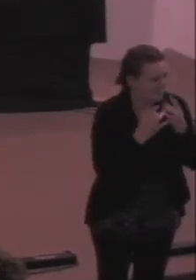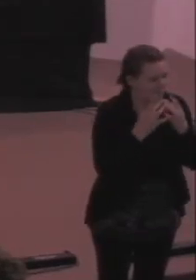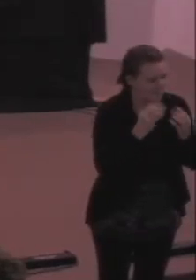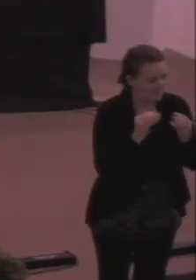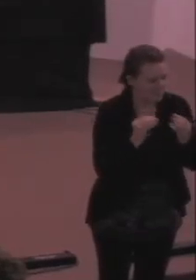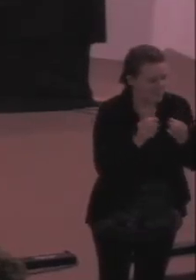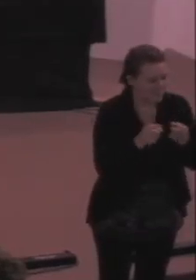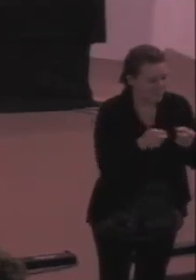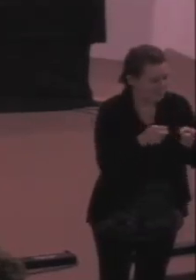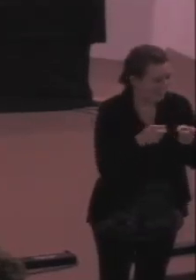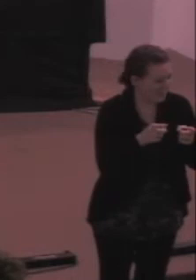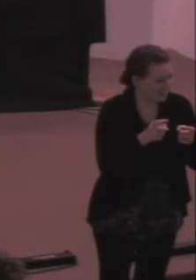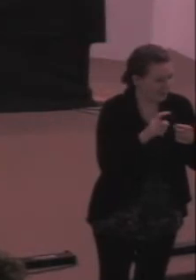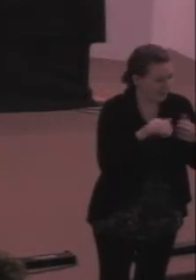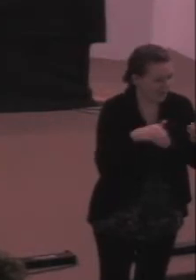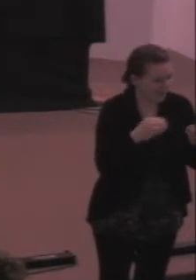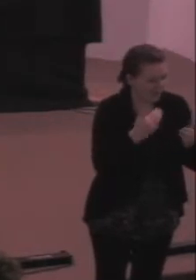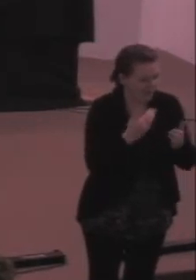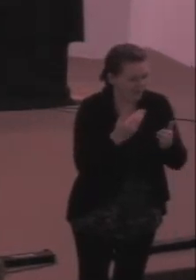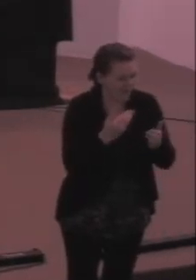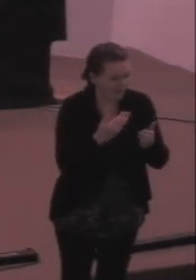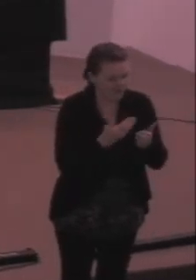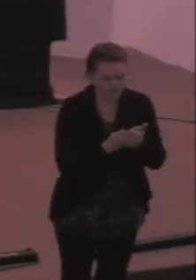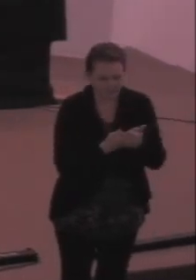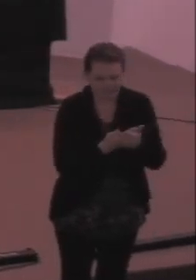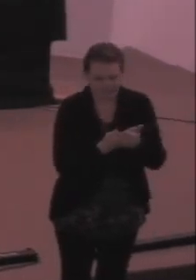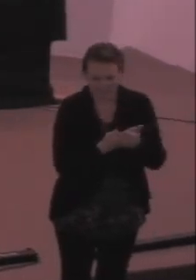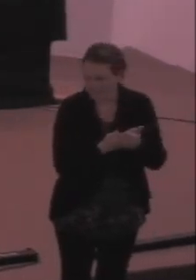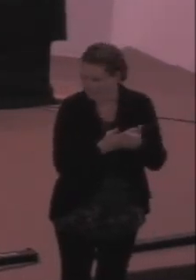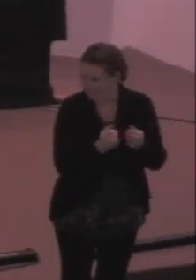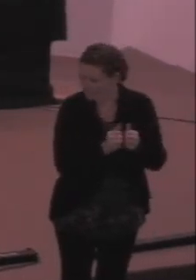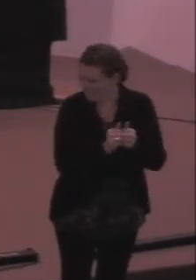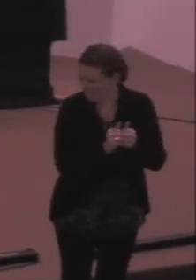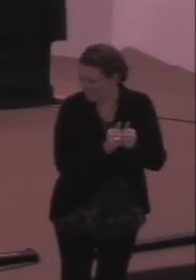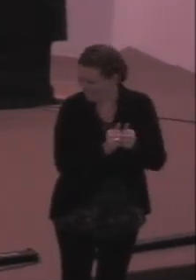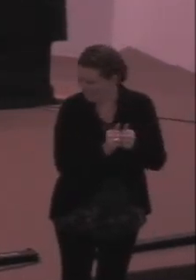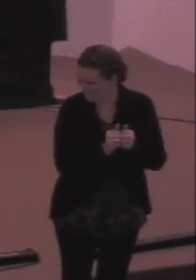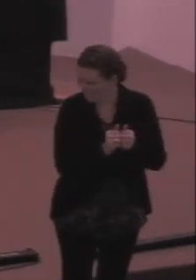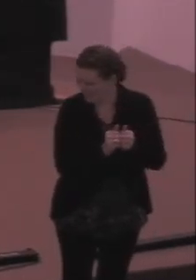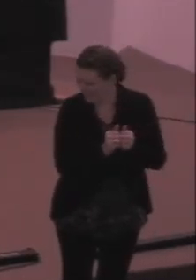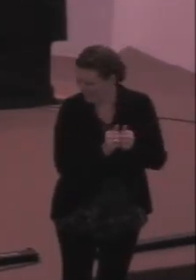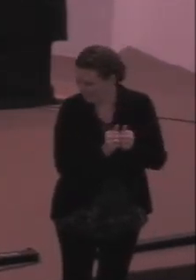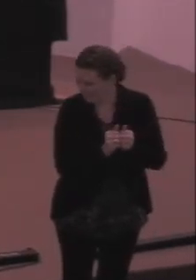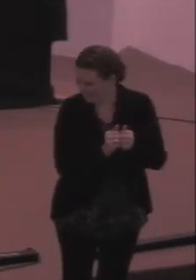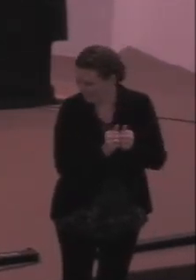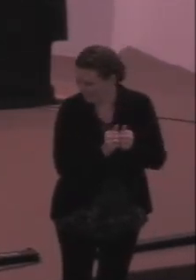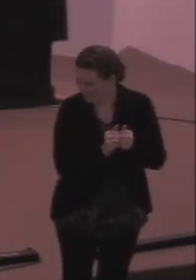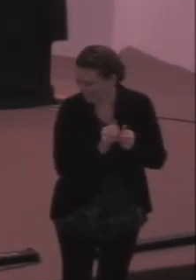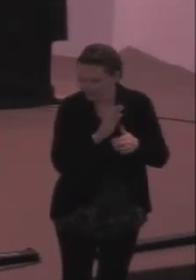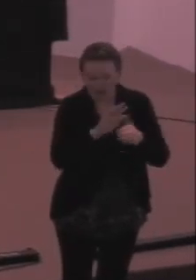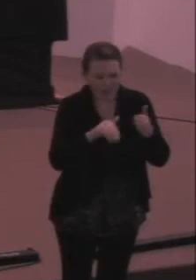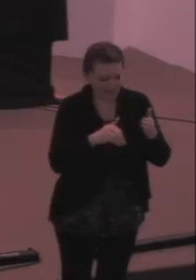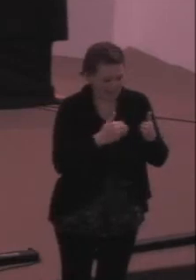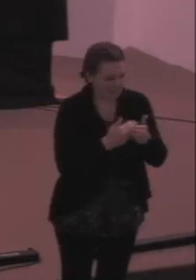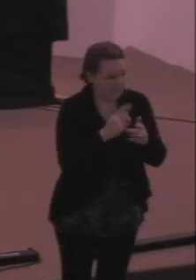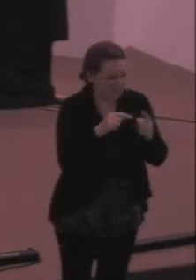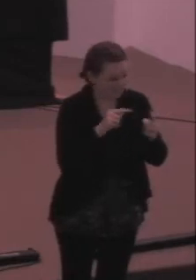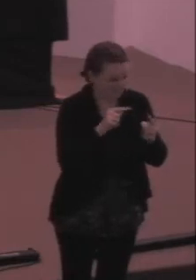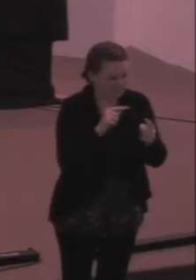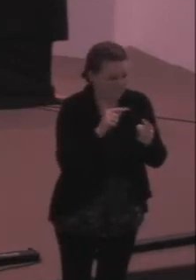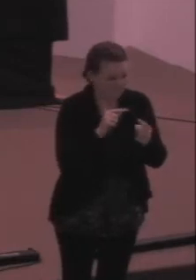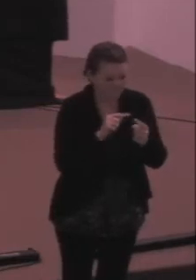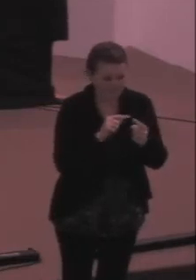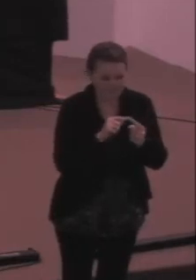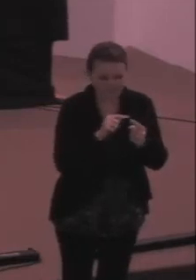invite. Holidays well, but it's all about you.